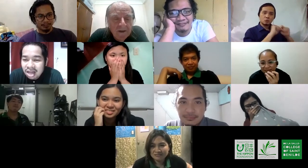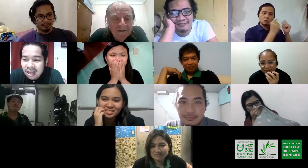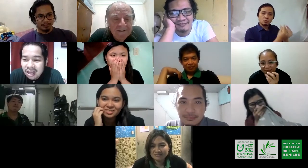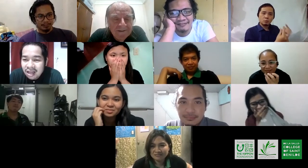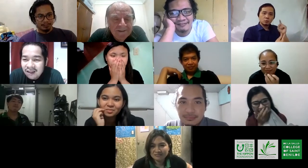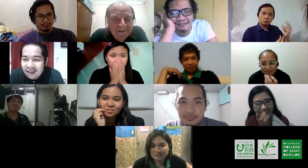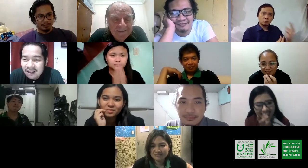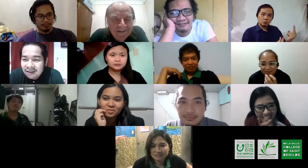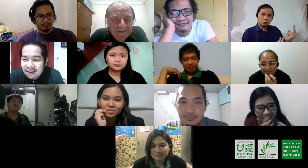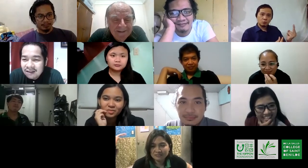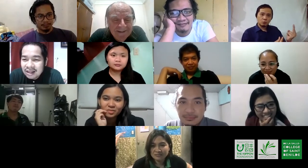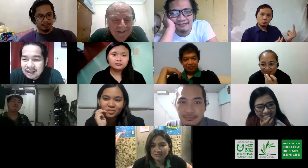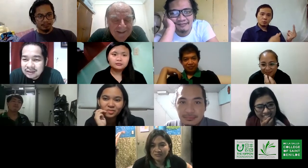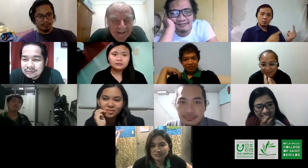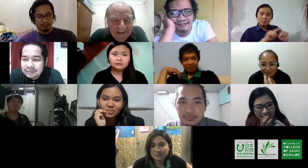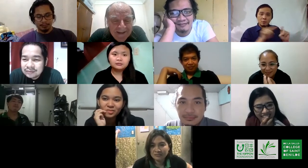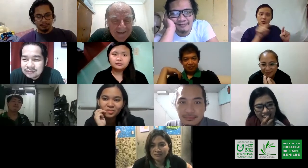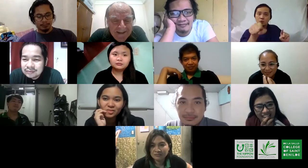Okay.